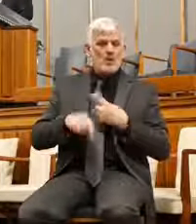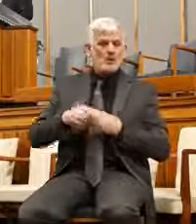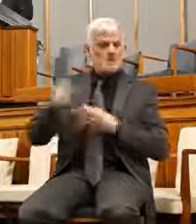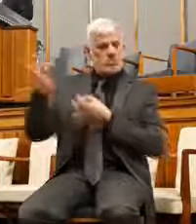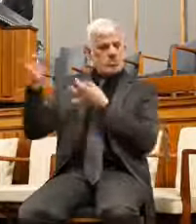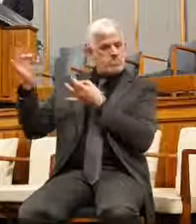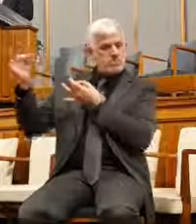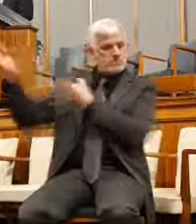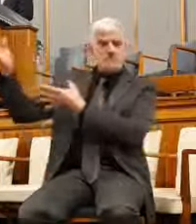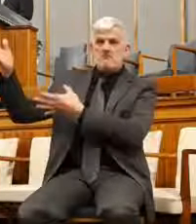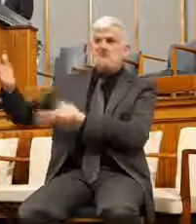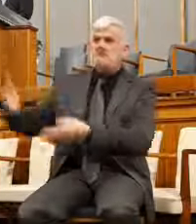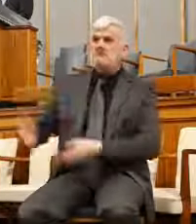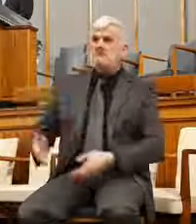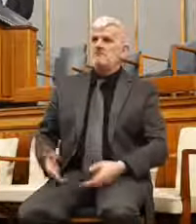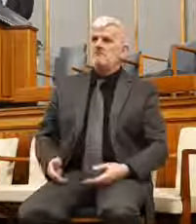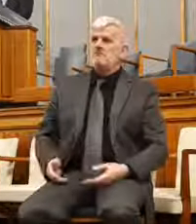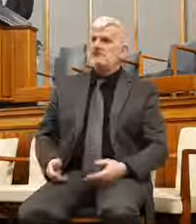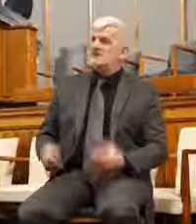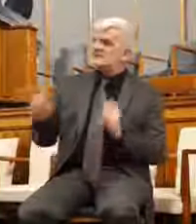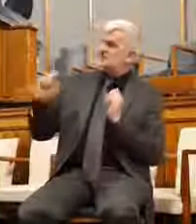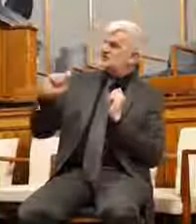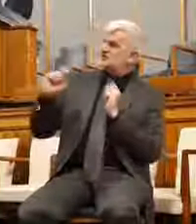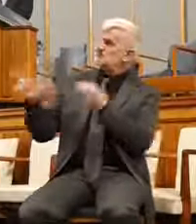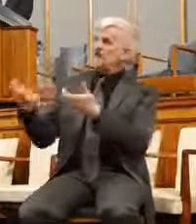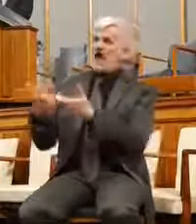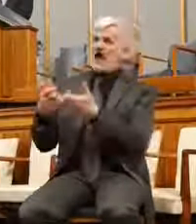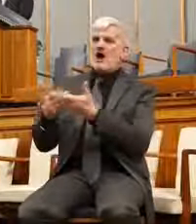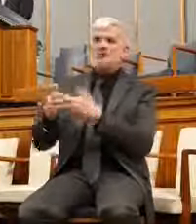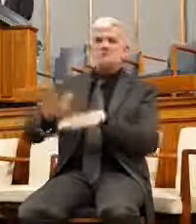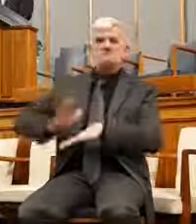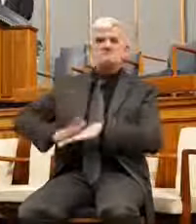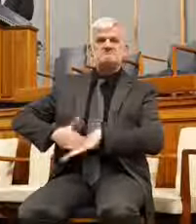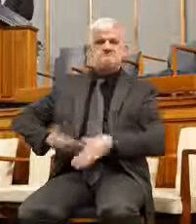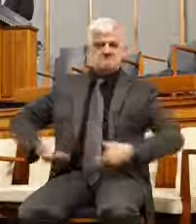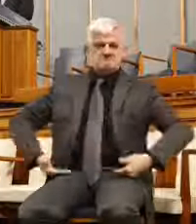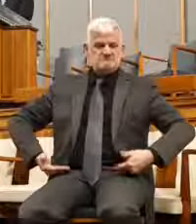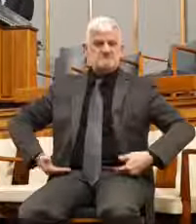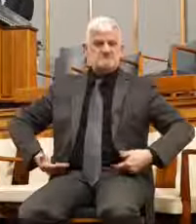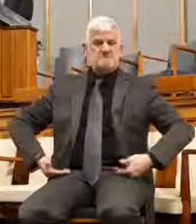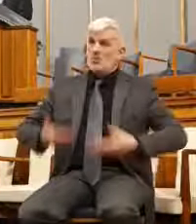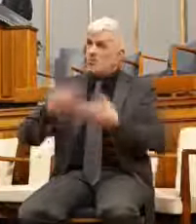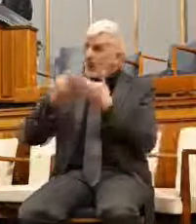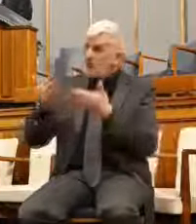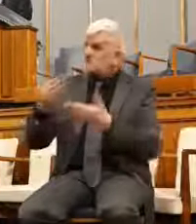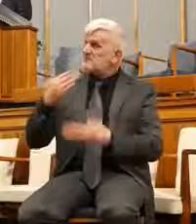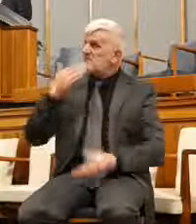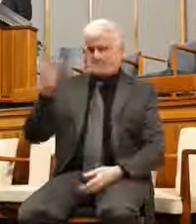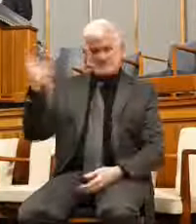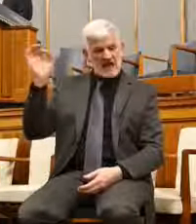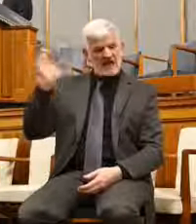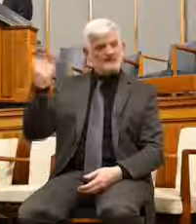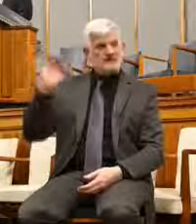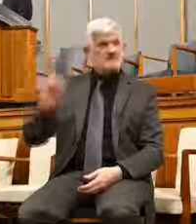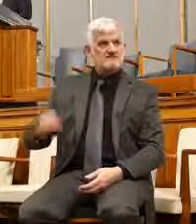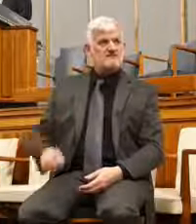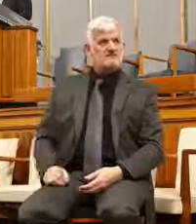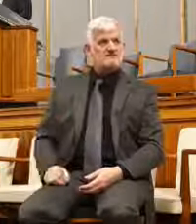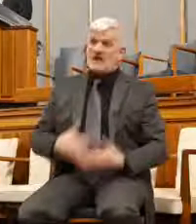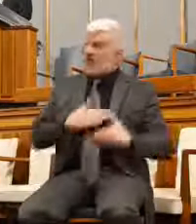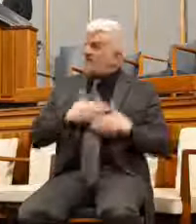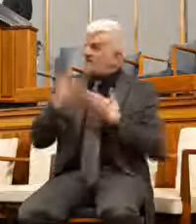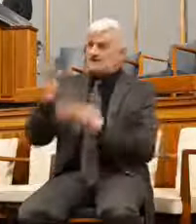by us and treated with indifference and not worshipped and not thanked and not